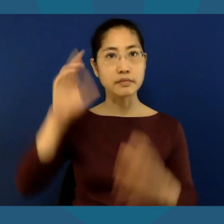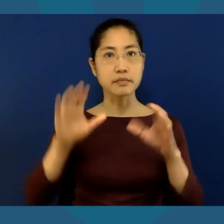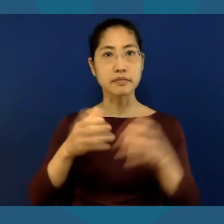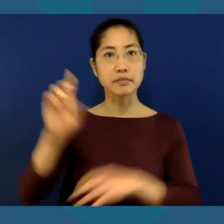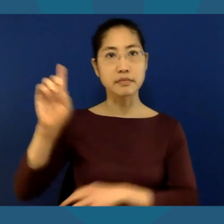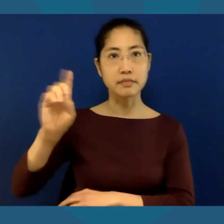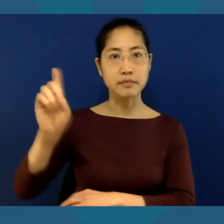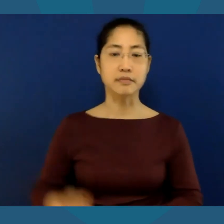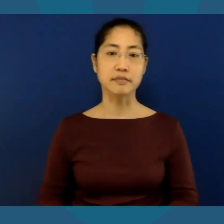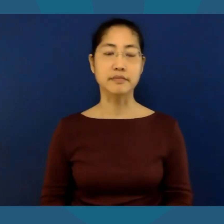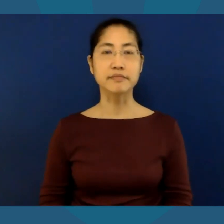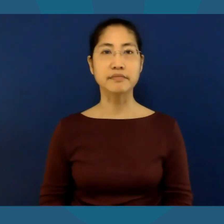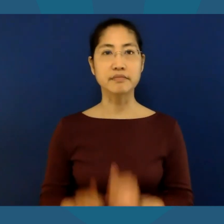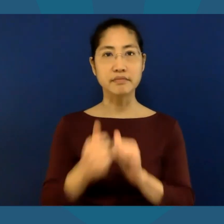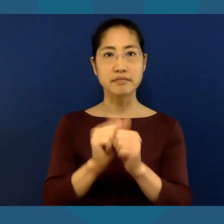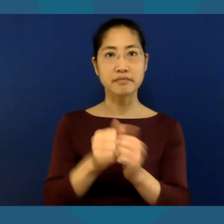Party, Democratic.